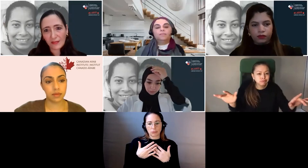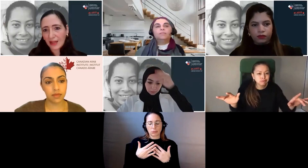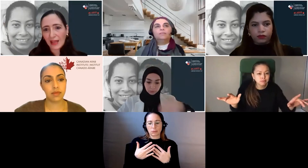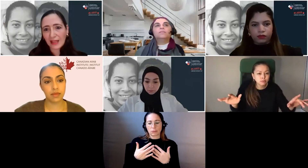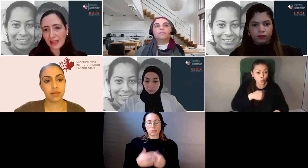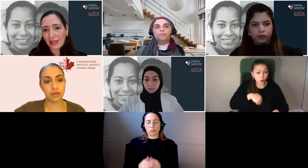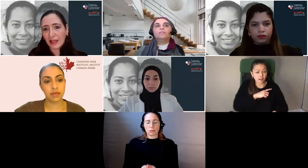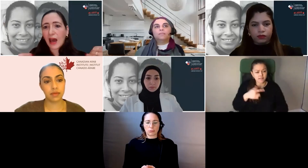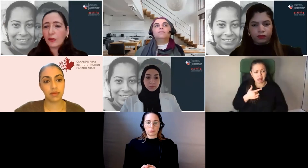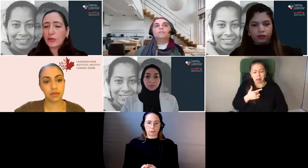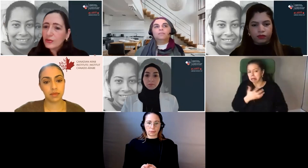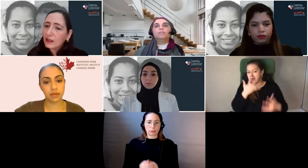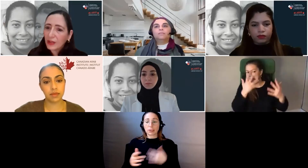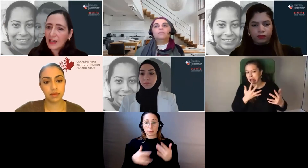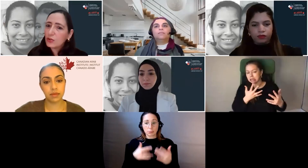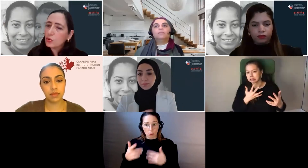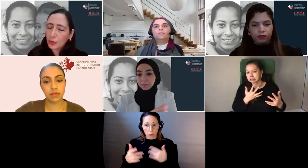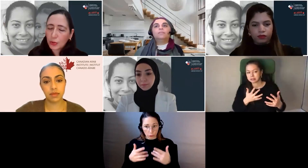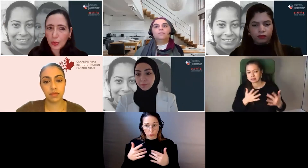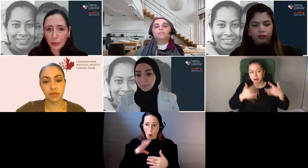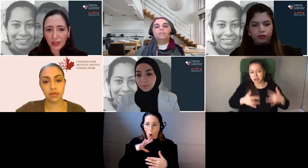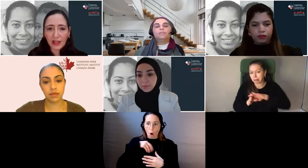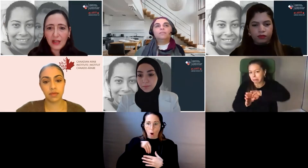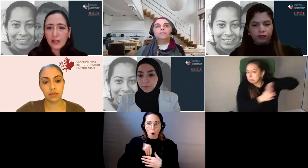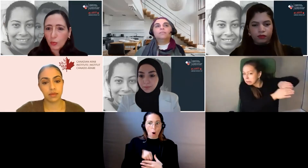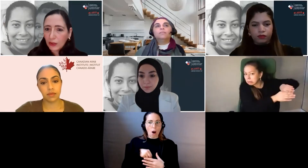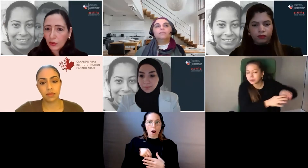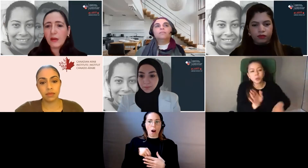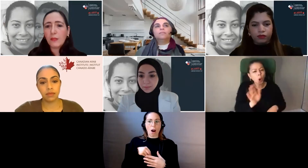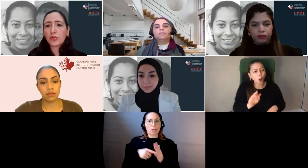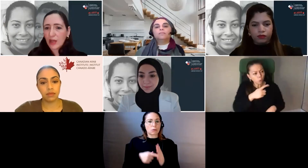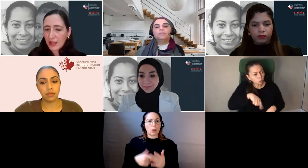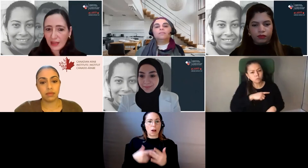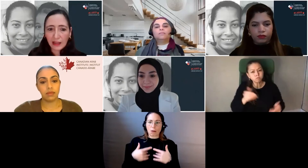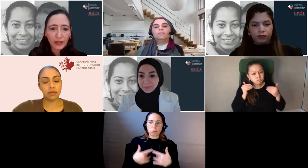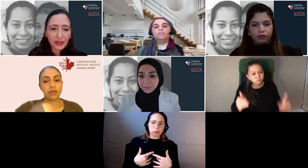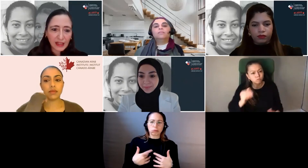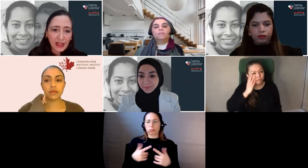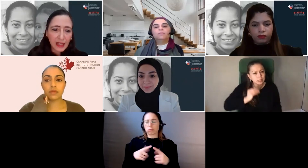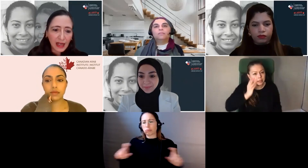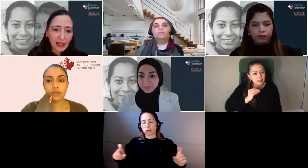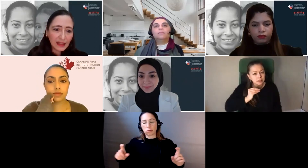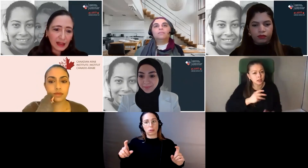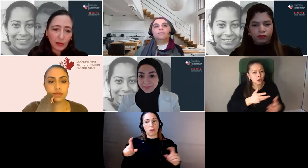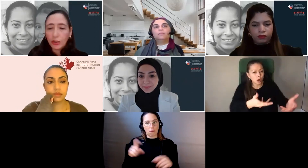experience. And that's it. And how to deal with that is super, super important. So welcome the emotion and then deal with it. The other one